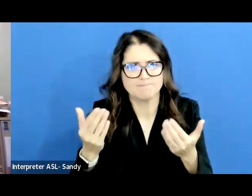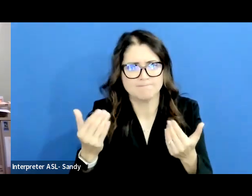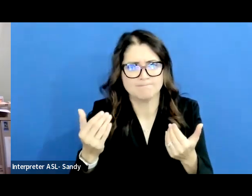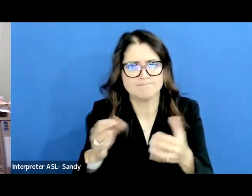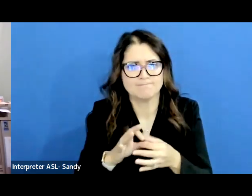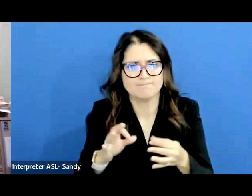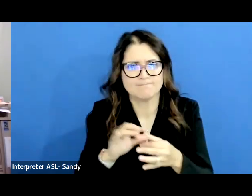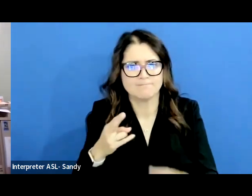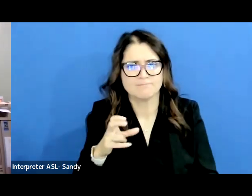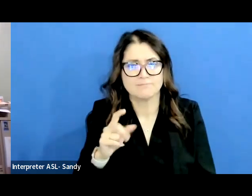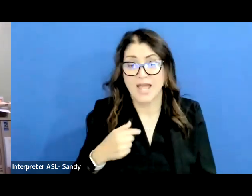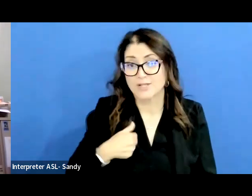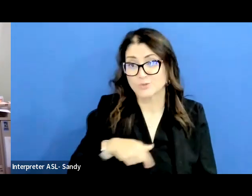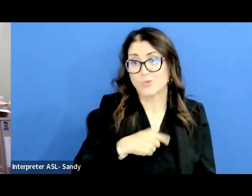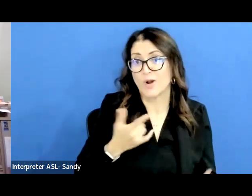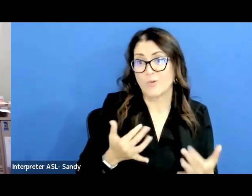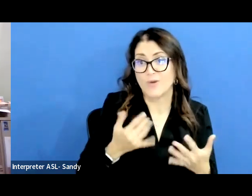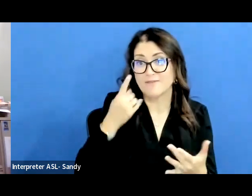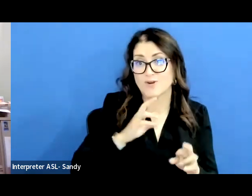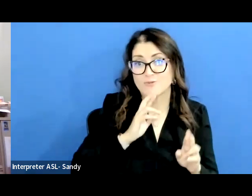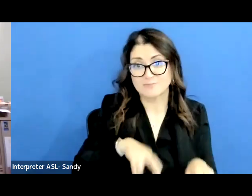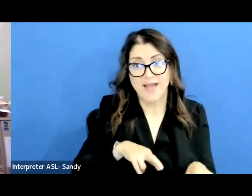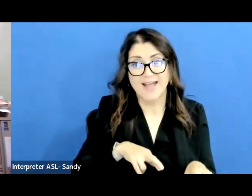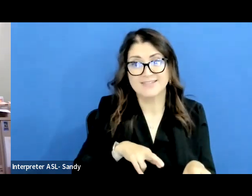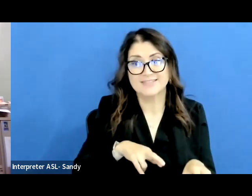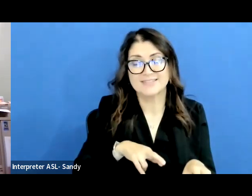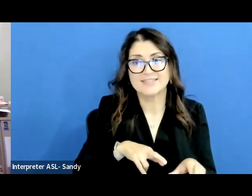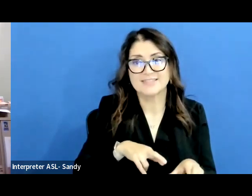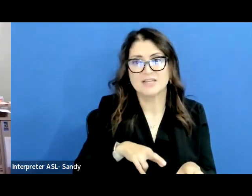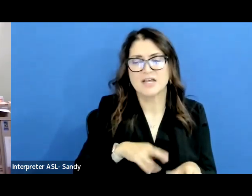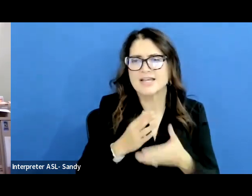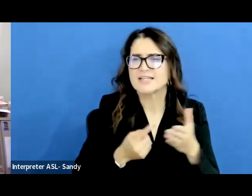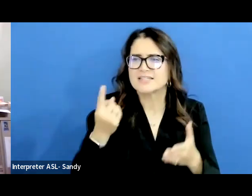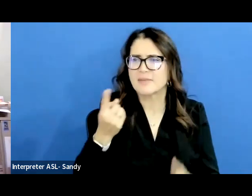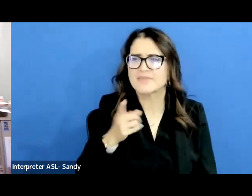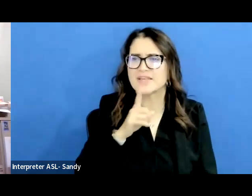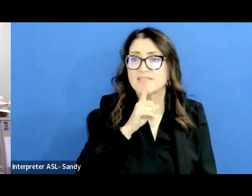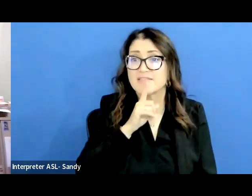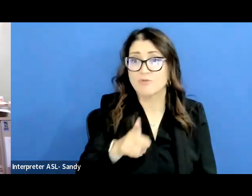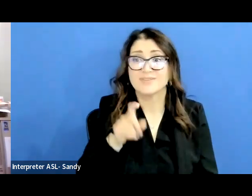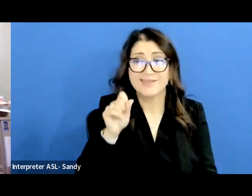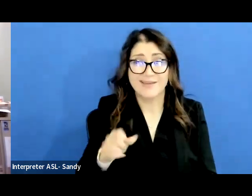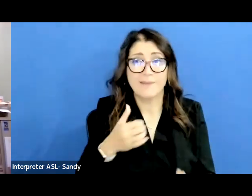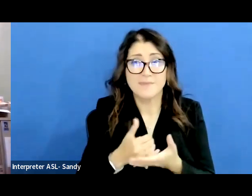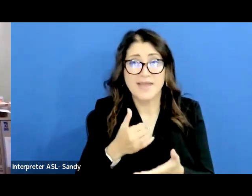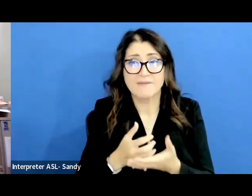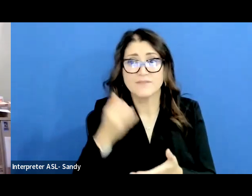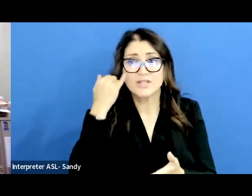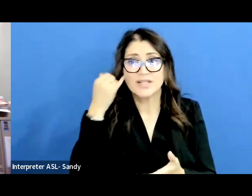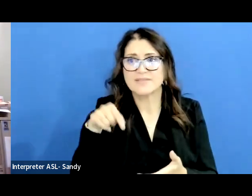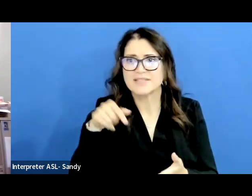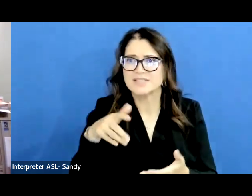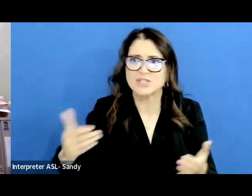And as we're waiting for your response, something that's really can be helpful if this is a whole